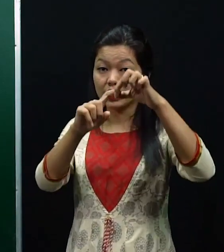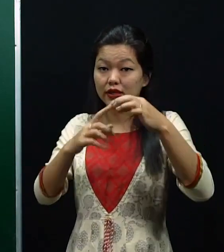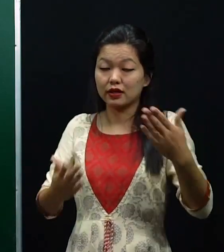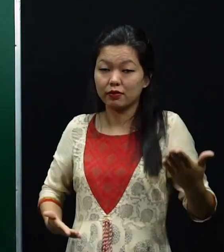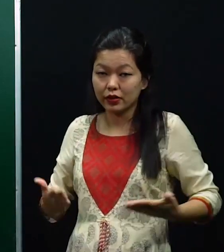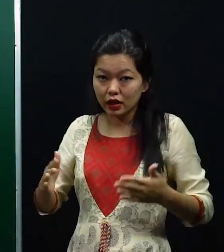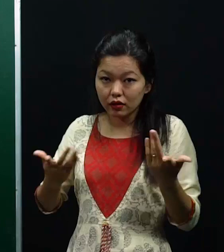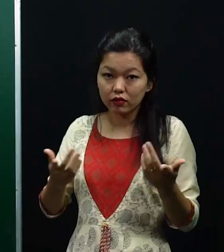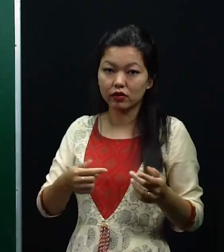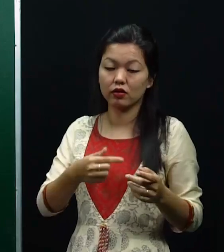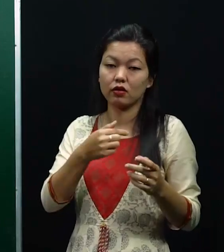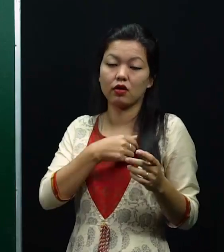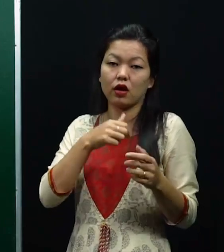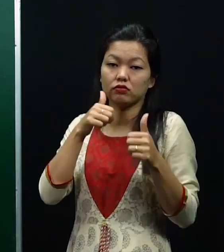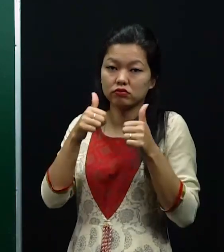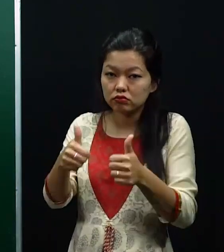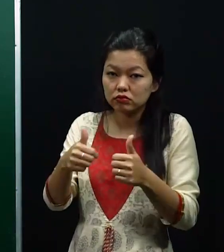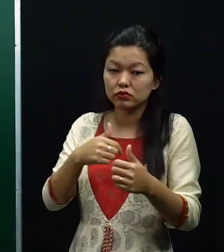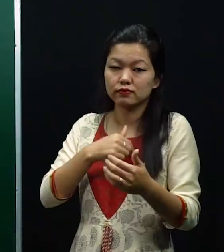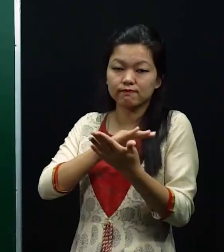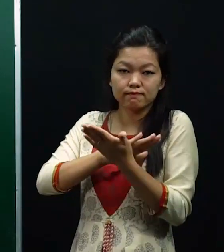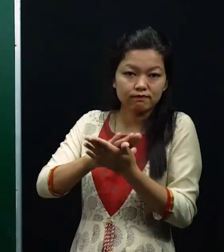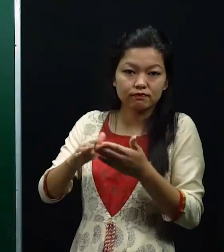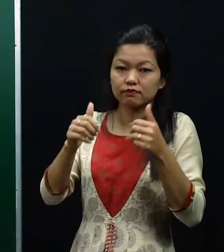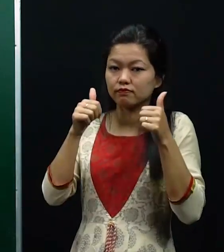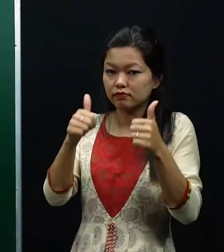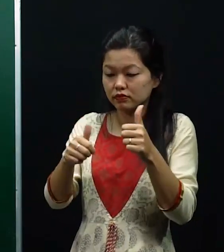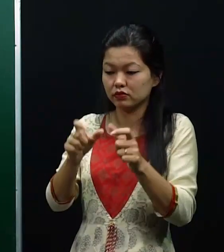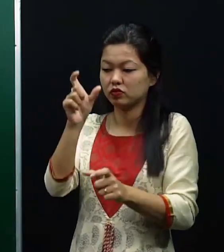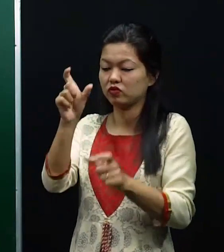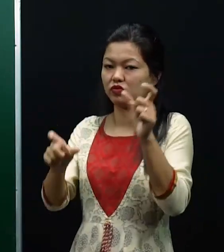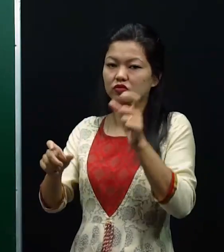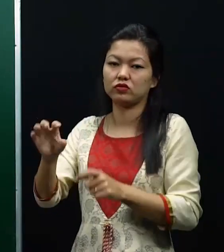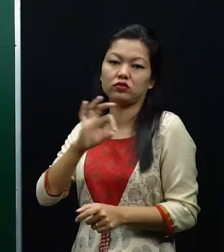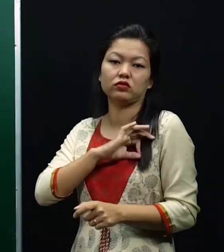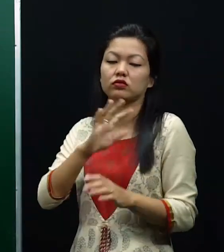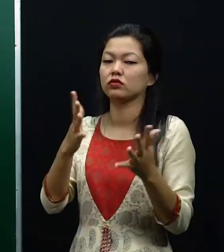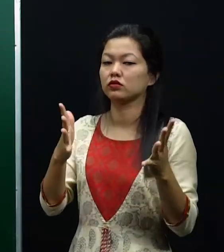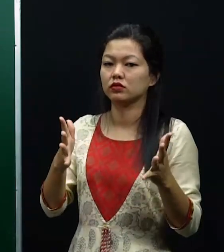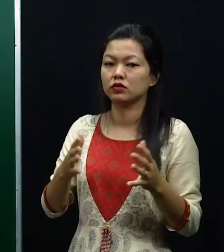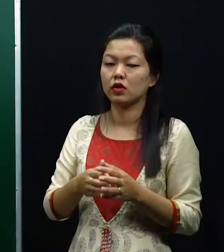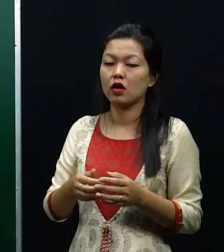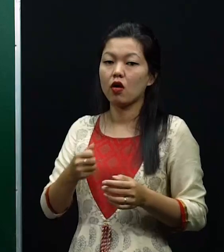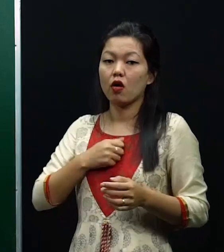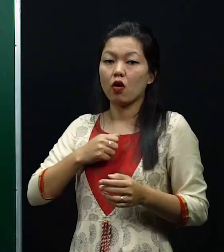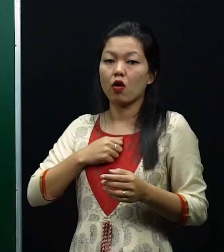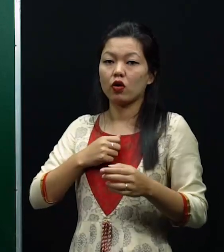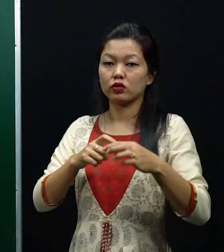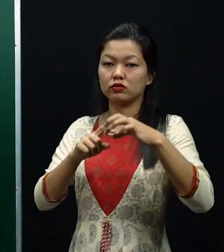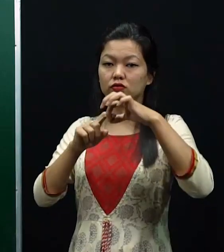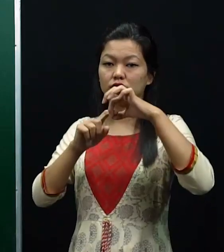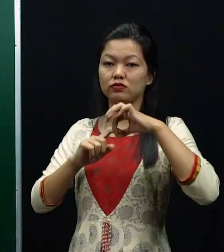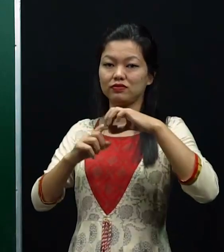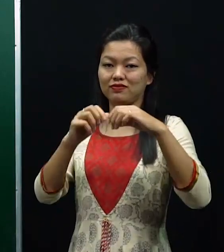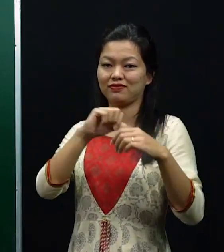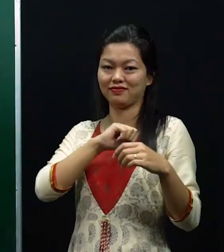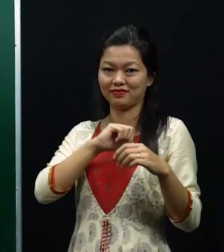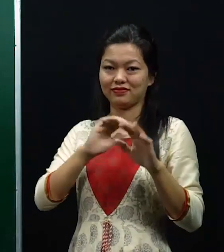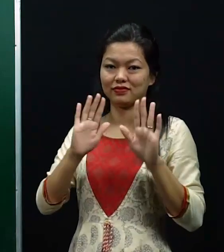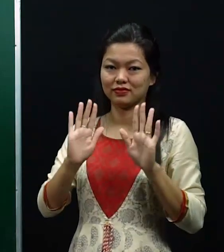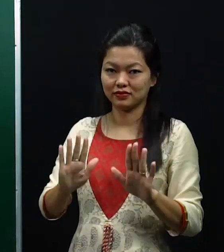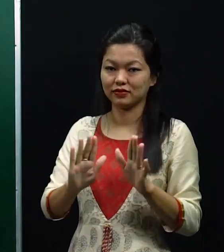you to learn from this part is that it is not the outer appearance that we have to look for. You may be resembling a very